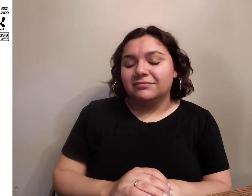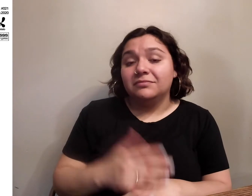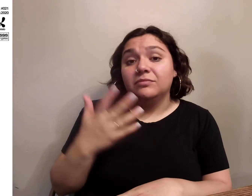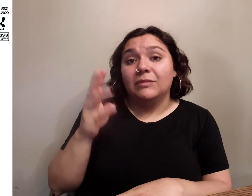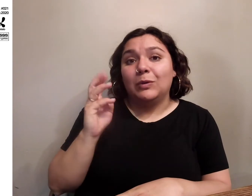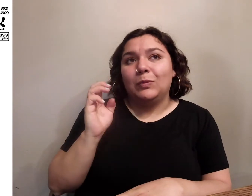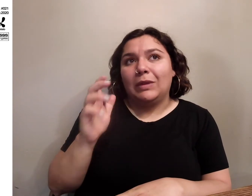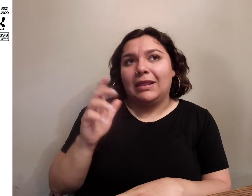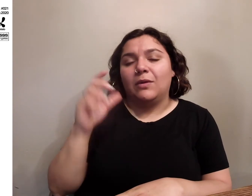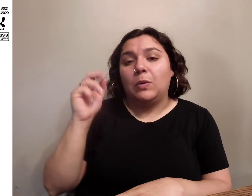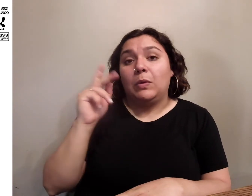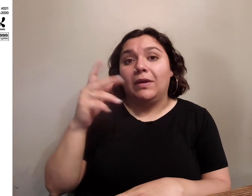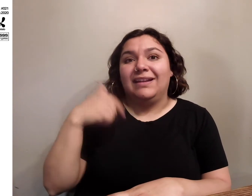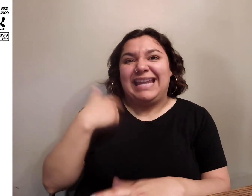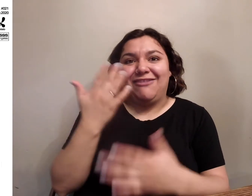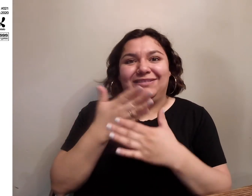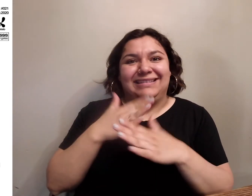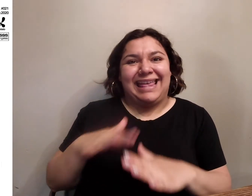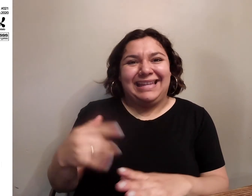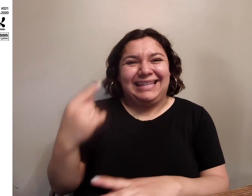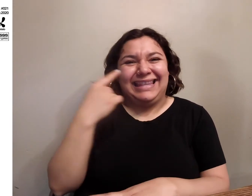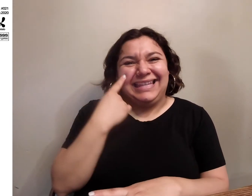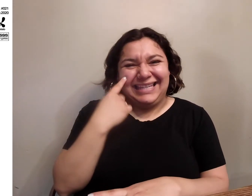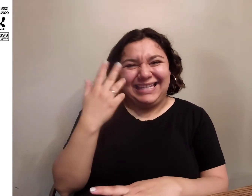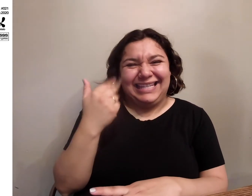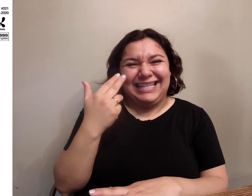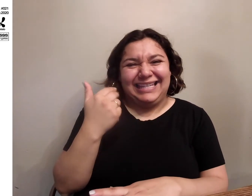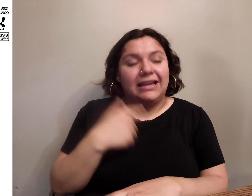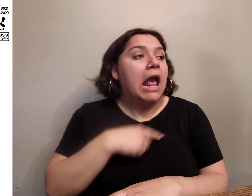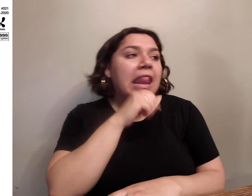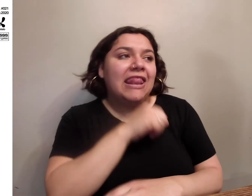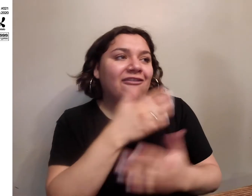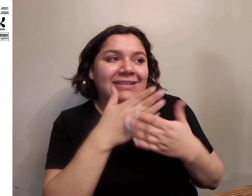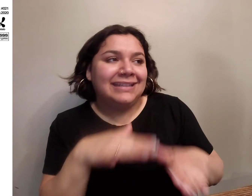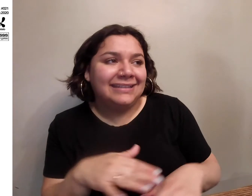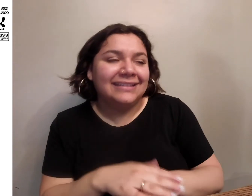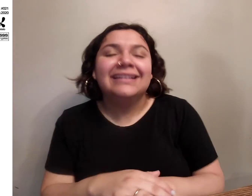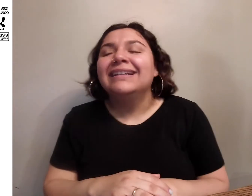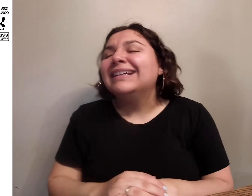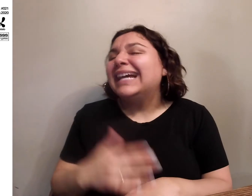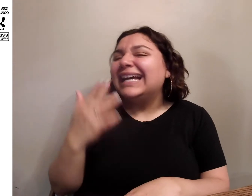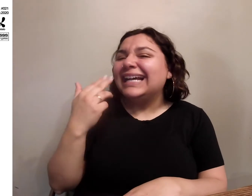Wow. Okay. So here's the silence as I think. I love it.